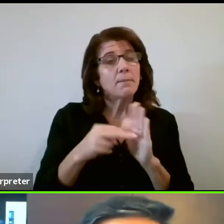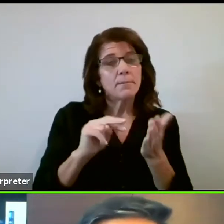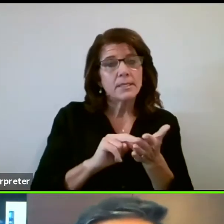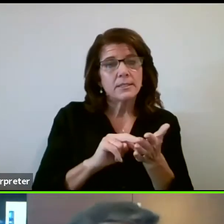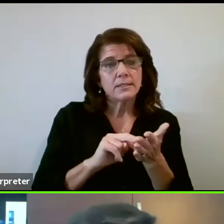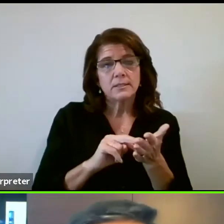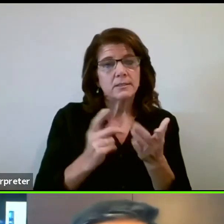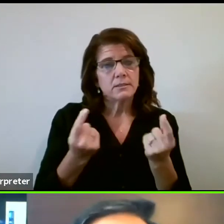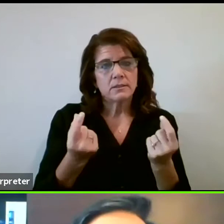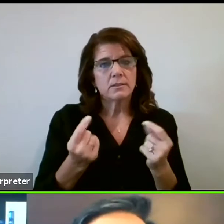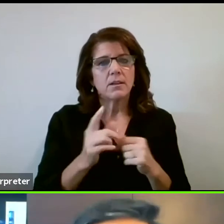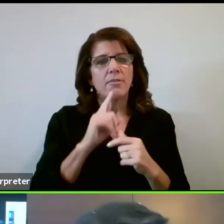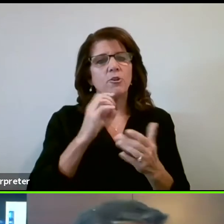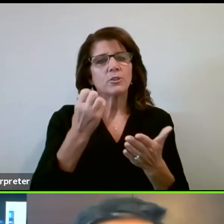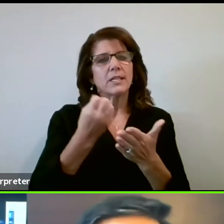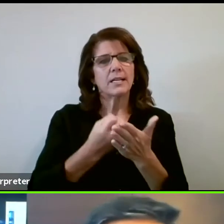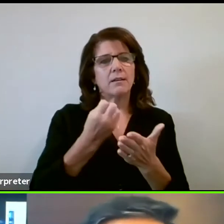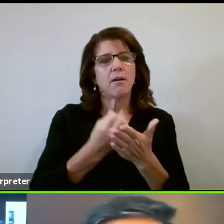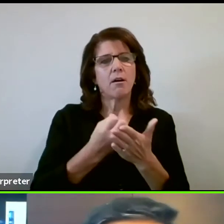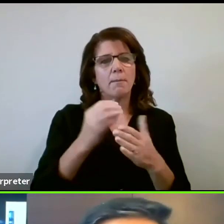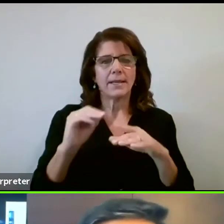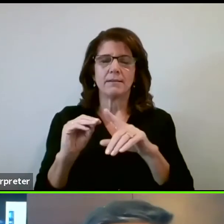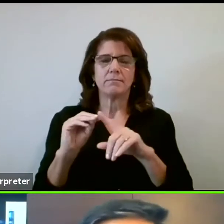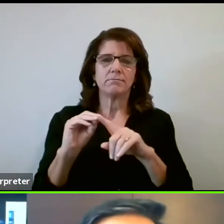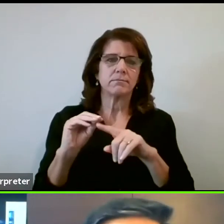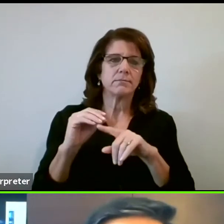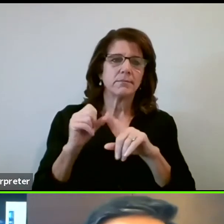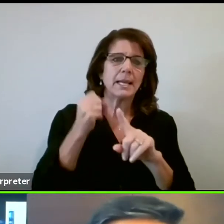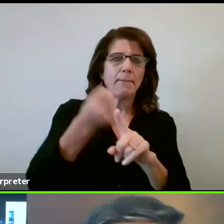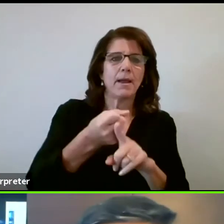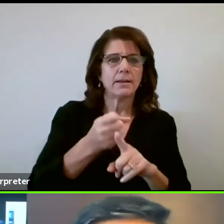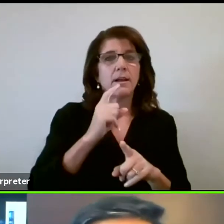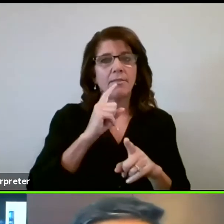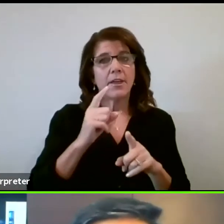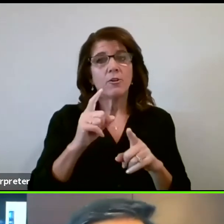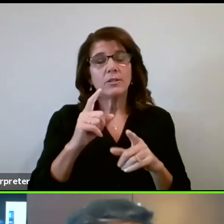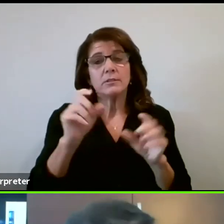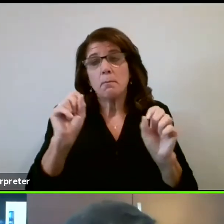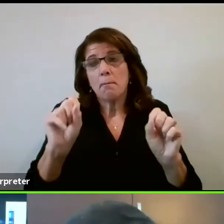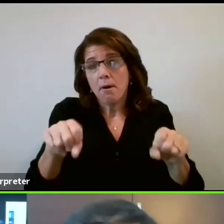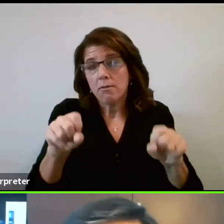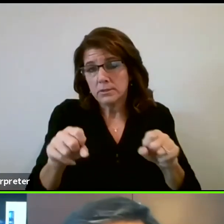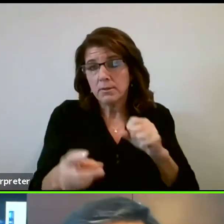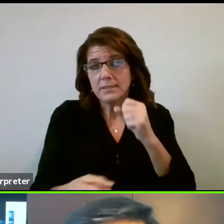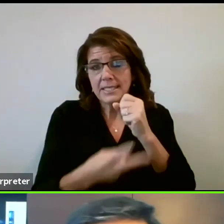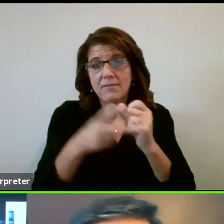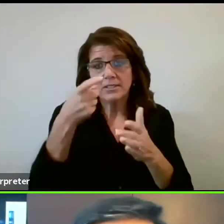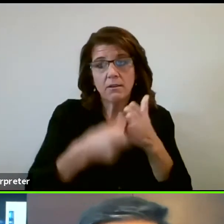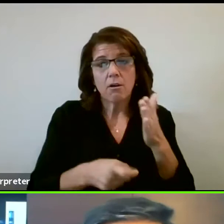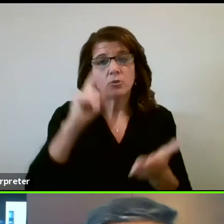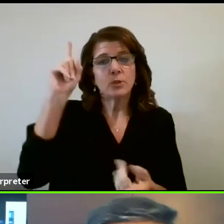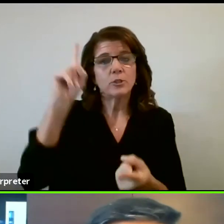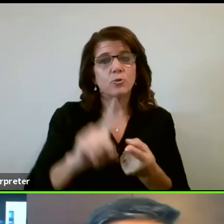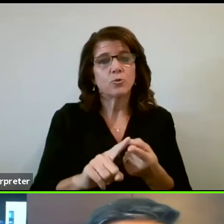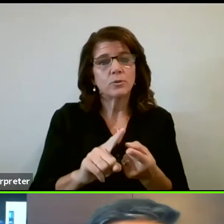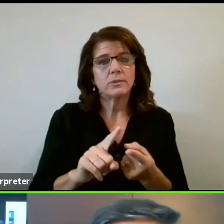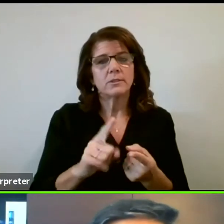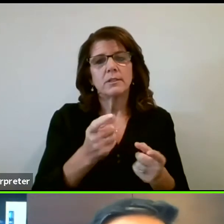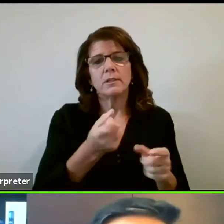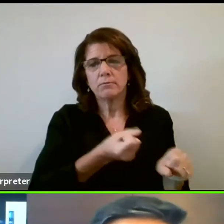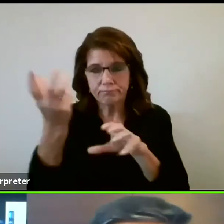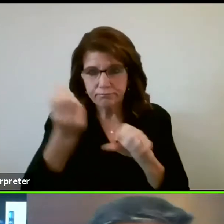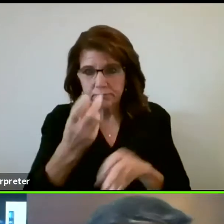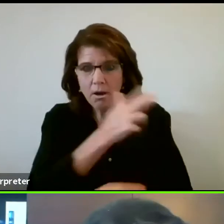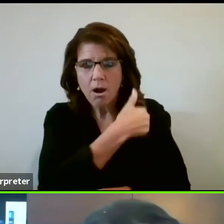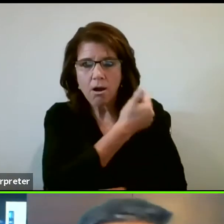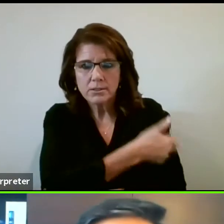is an economic implication, right? There is potential cost savings in, for example, reducing unnecessary hospitalizations